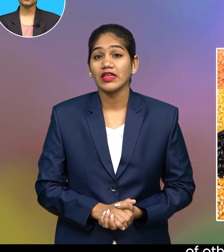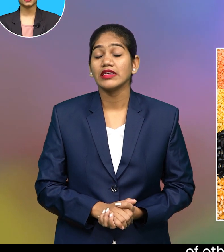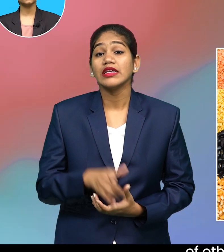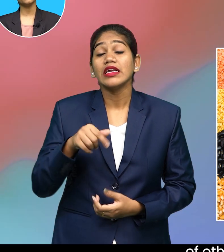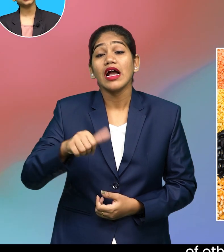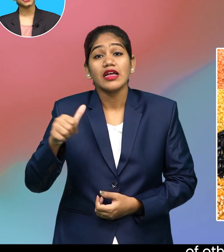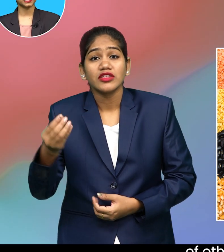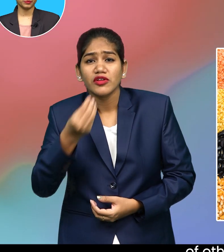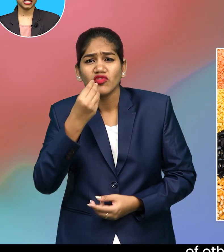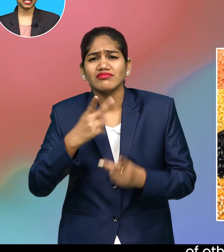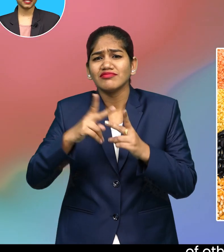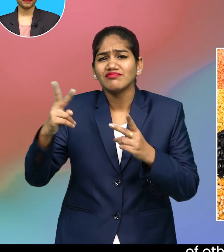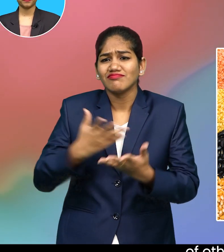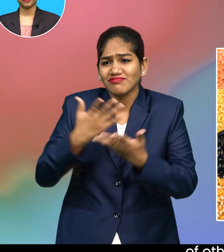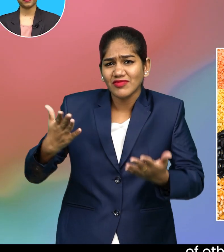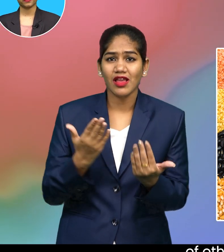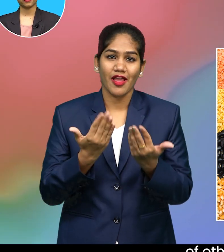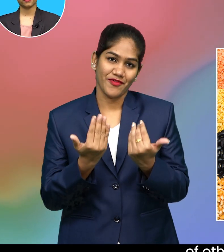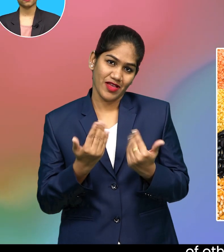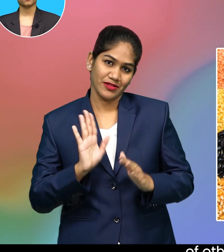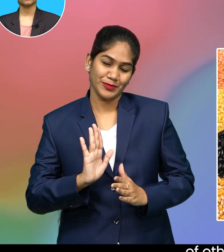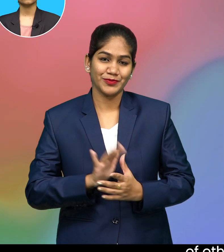Availability of other food items.